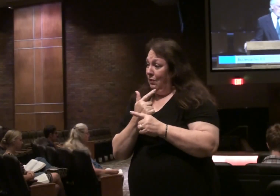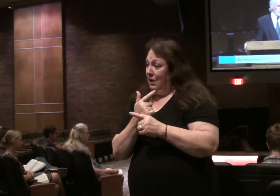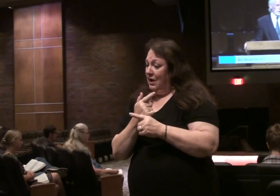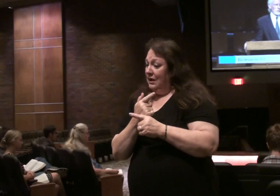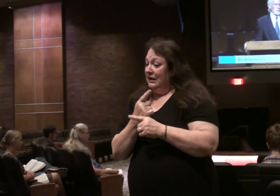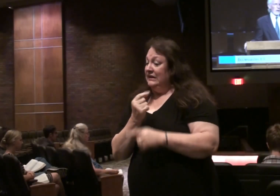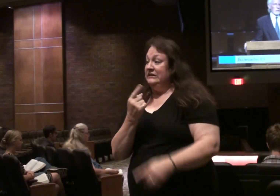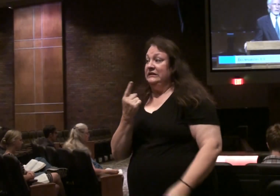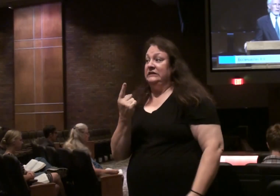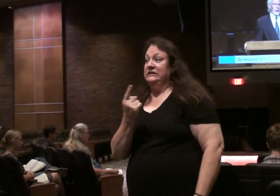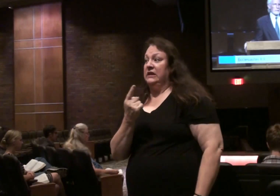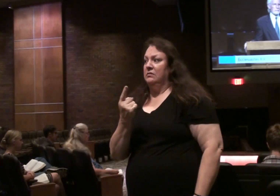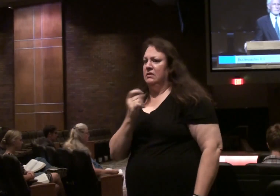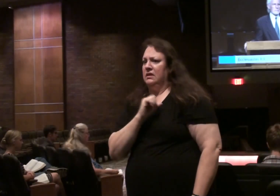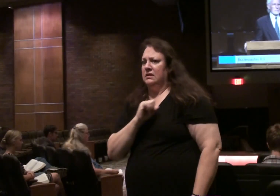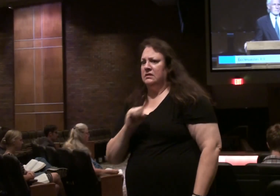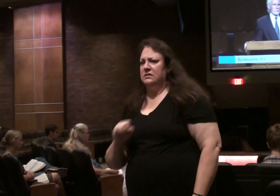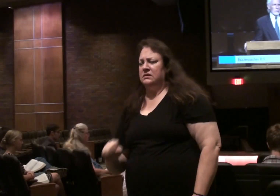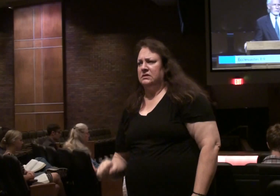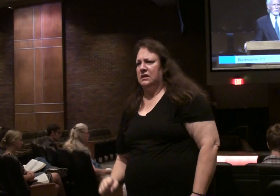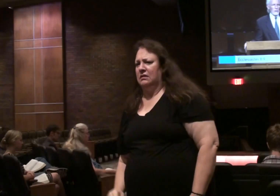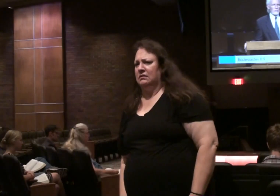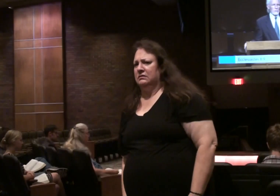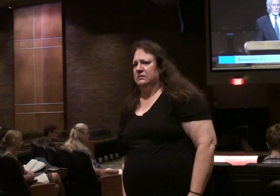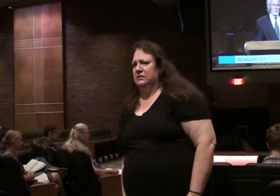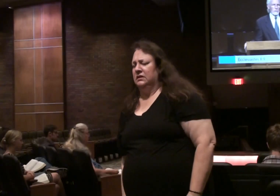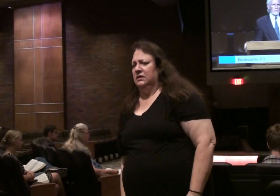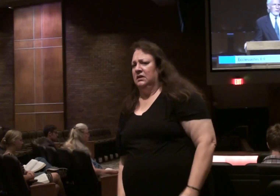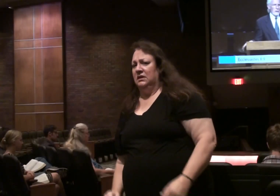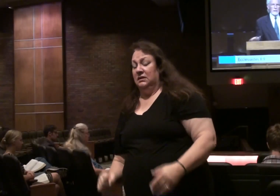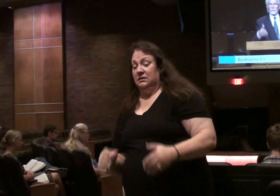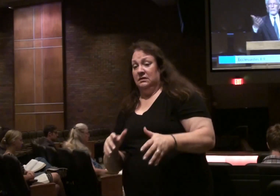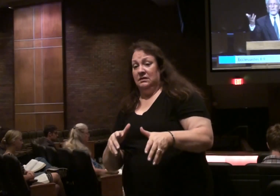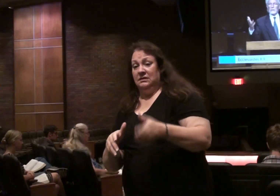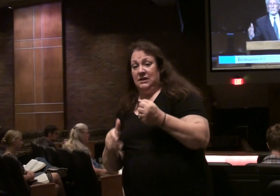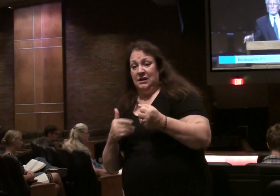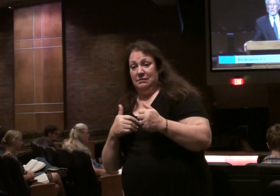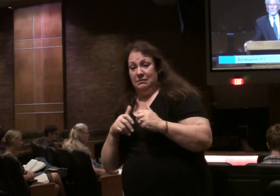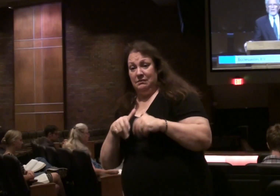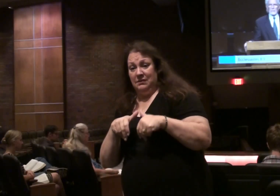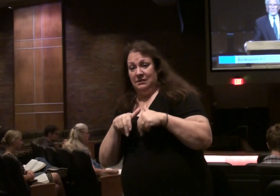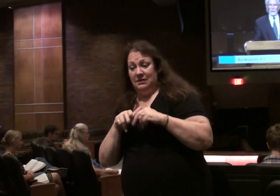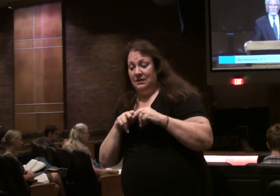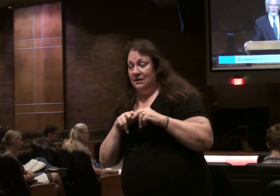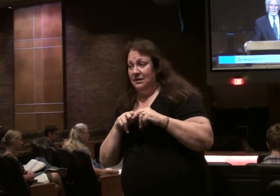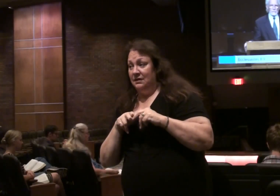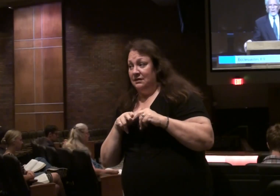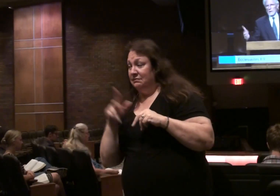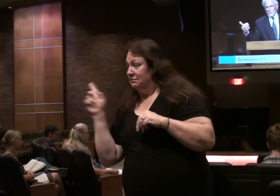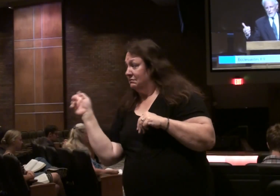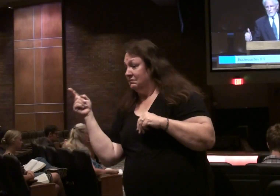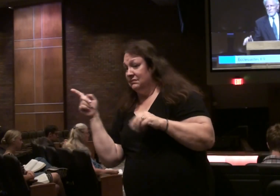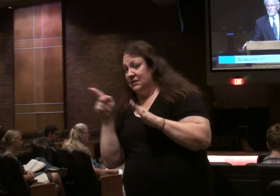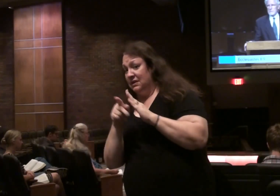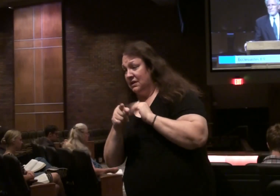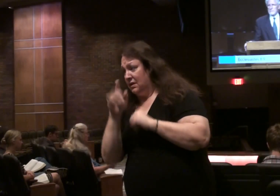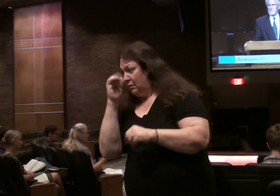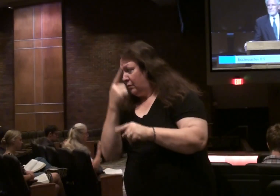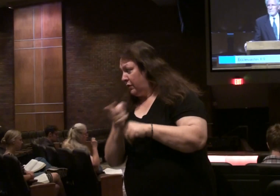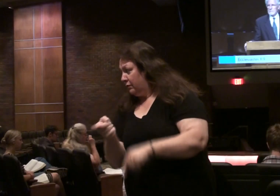did something that Solomon thought was a threat to his throne. He just sent the commander of his army out and said, go kill